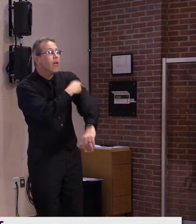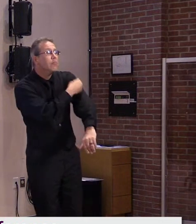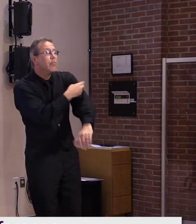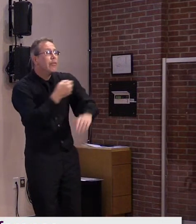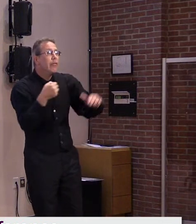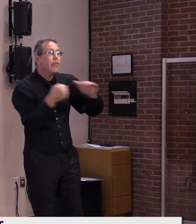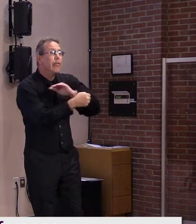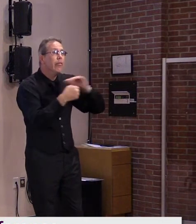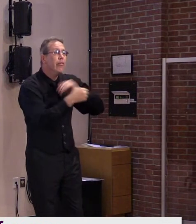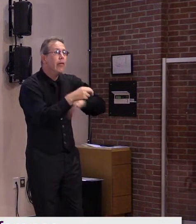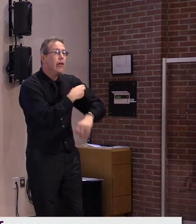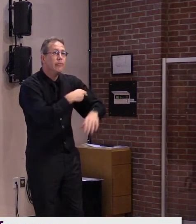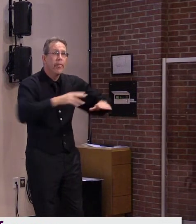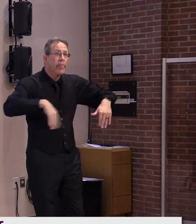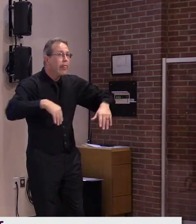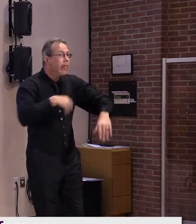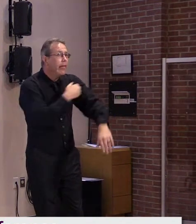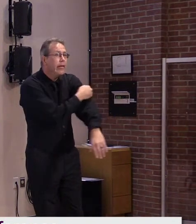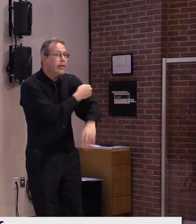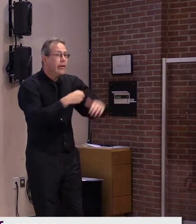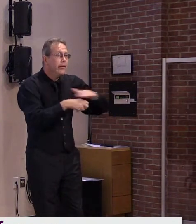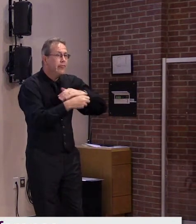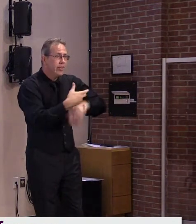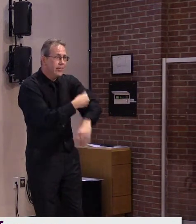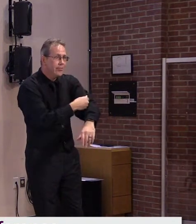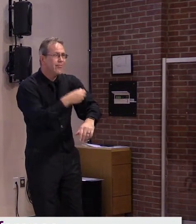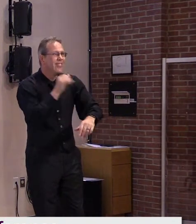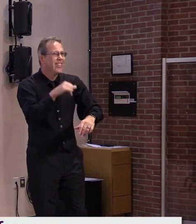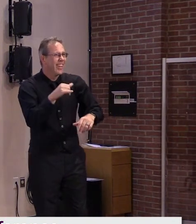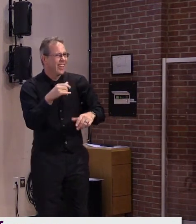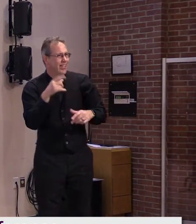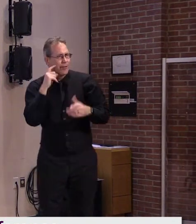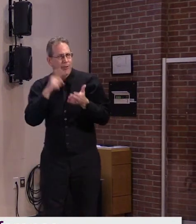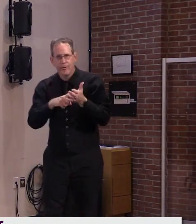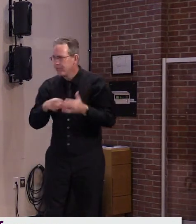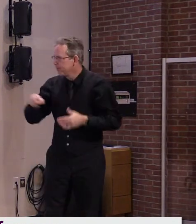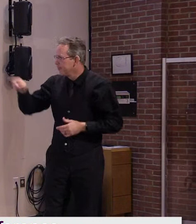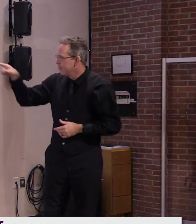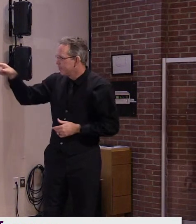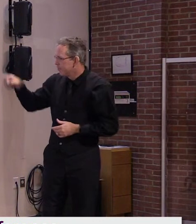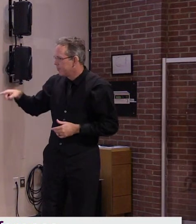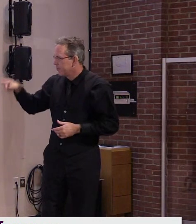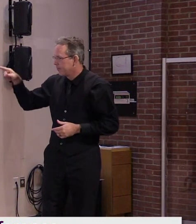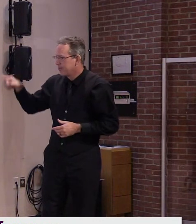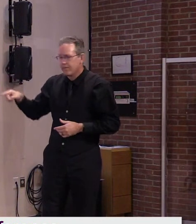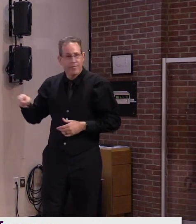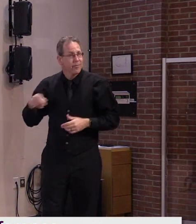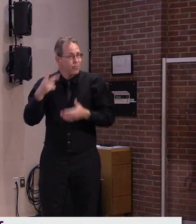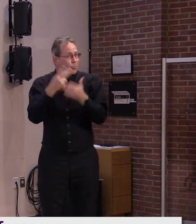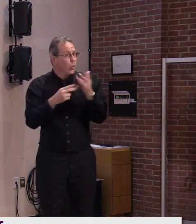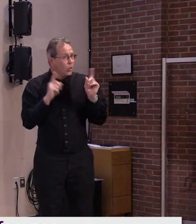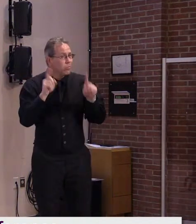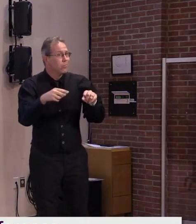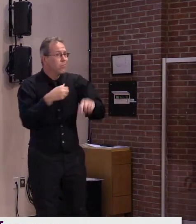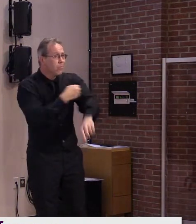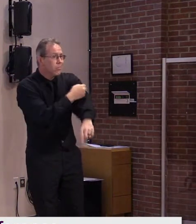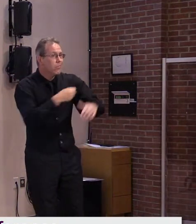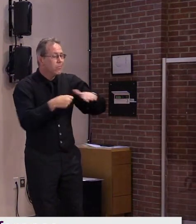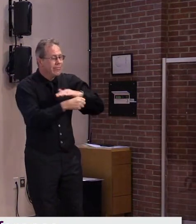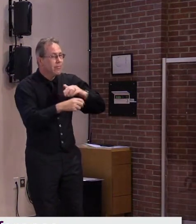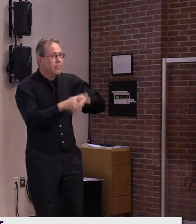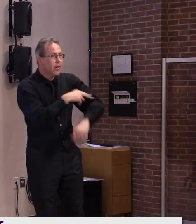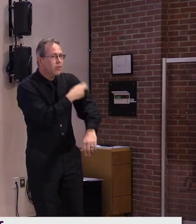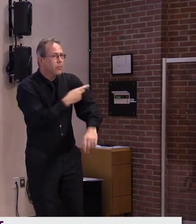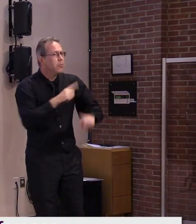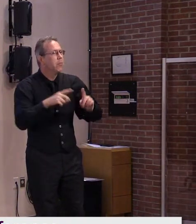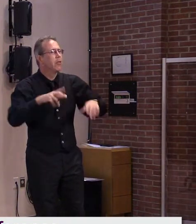on the hospitalizations for both of those who are fully vaccinated and those who are not fully vaccinated as well, which is certainly a good sign. There's